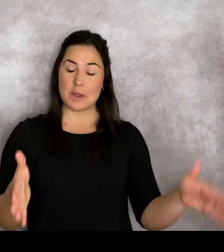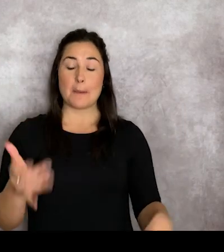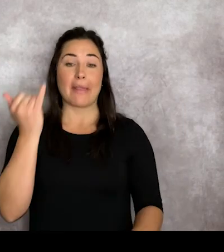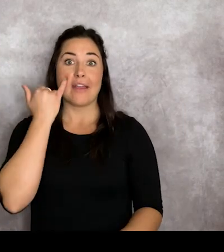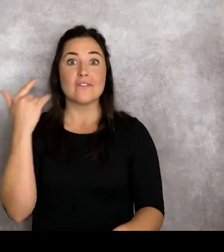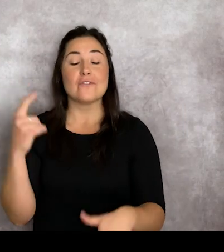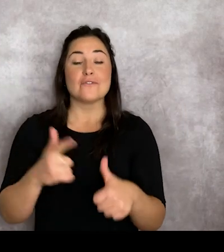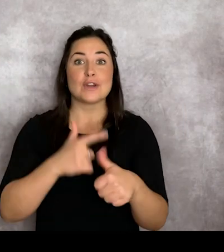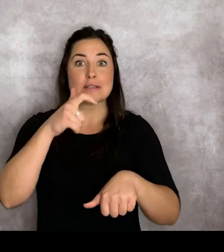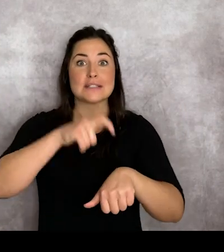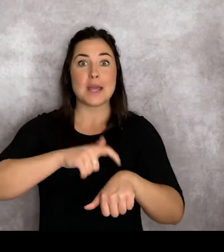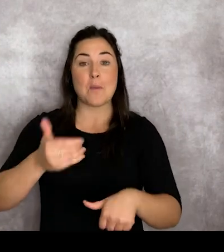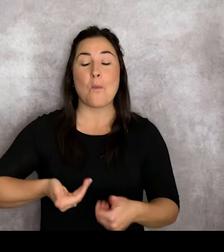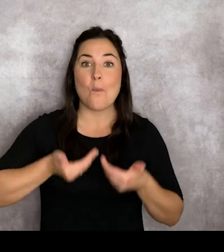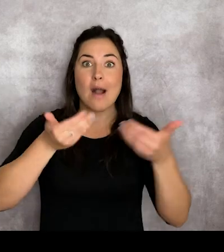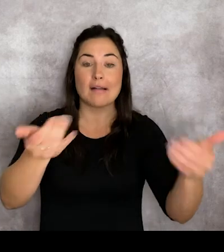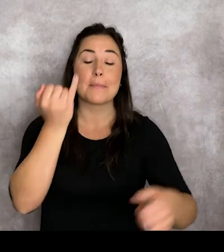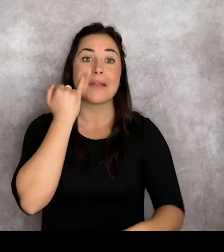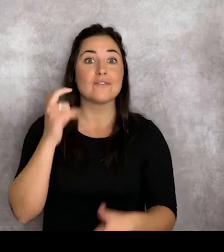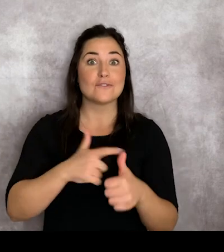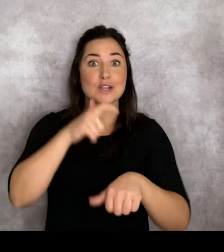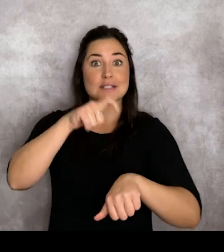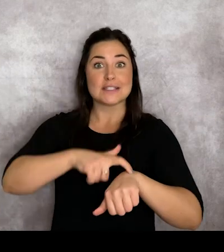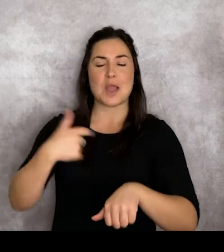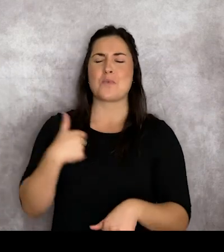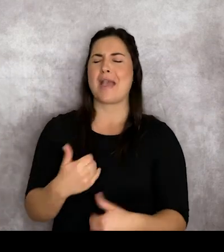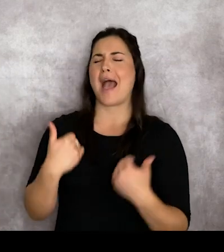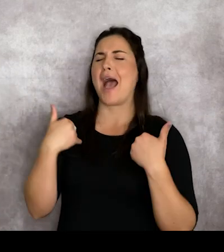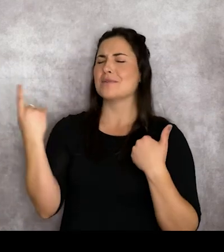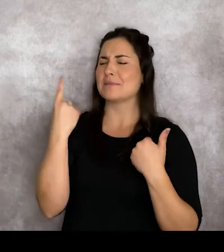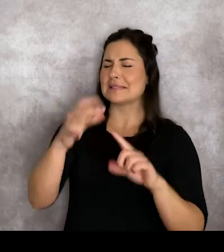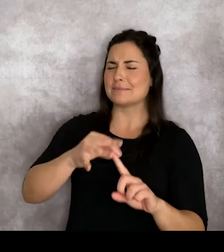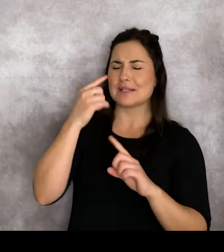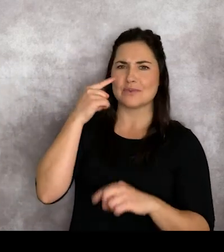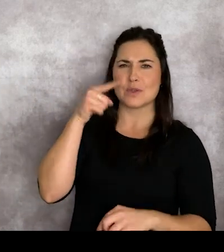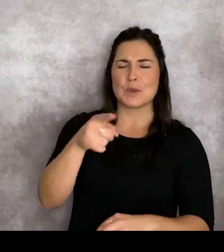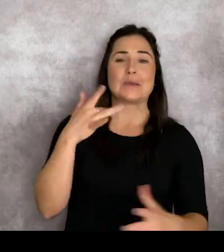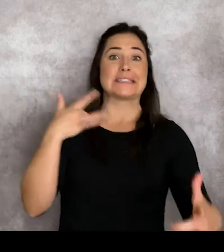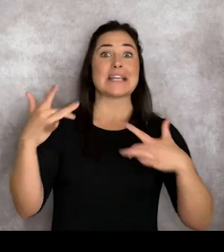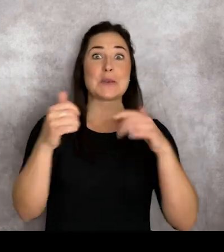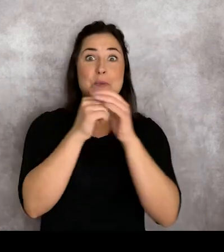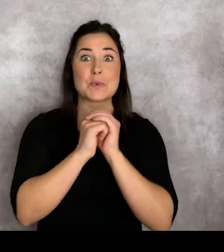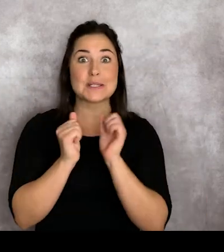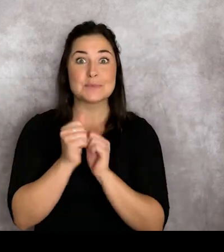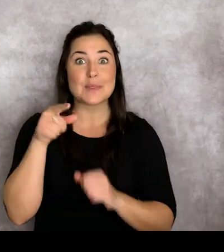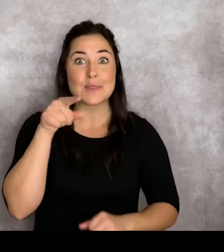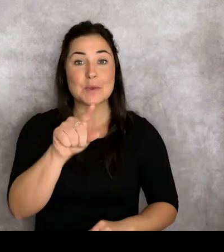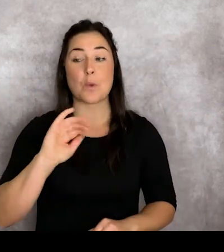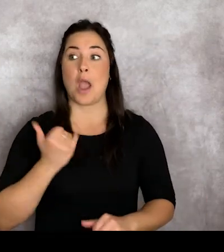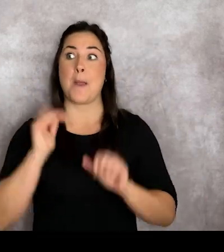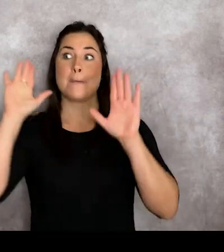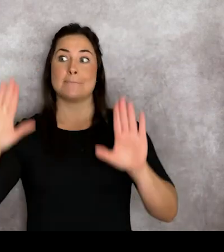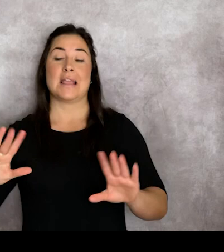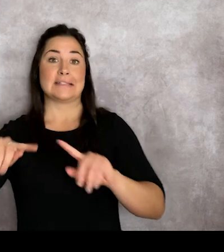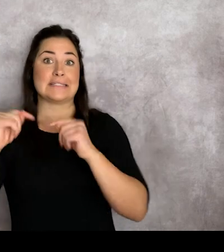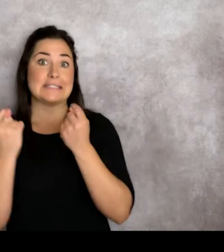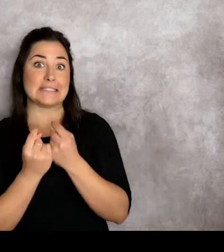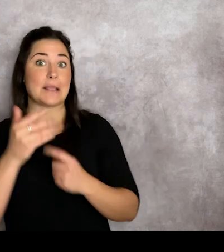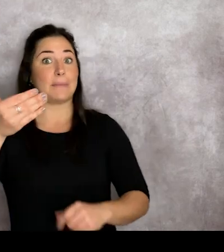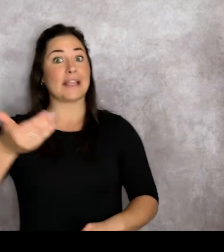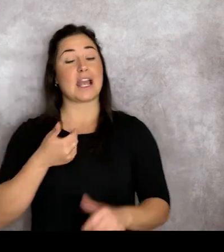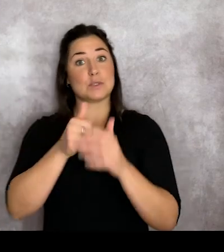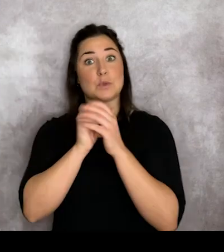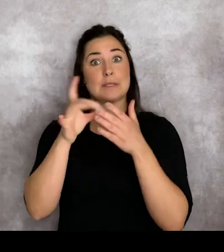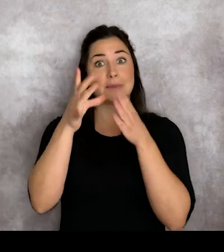time. That's right. That's right. And if it's your first time, we got something special for you. We're excited to worship with you. We have our incredible worship team and a guest worship leader, Matt